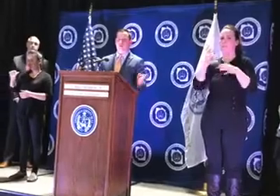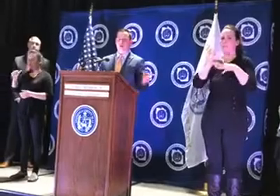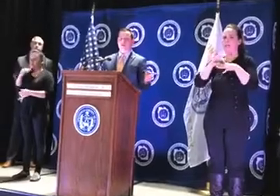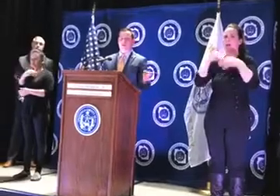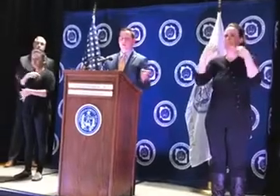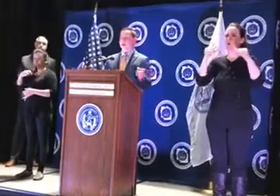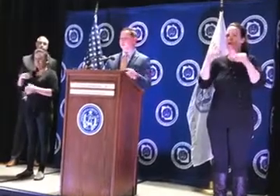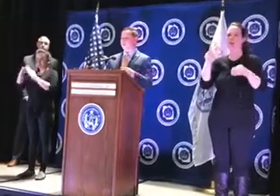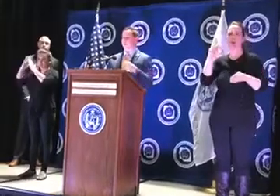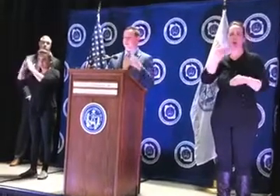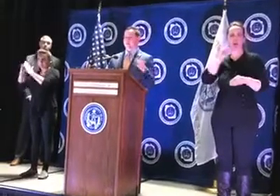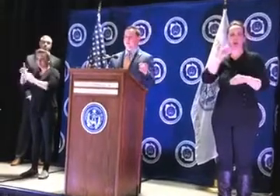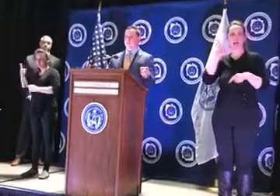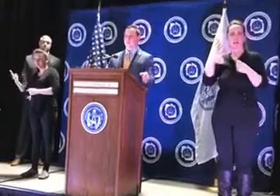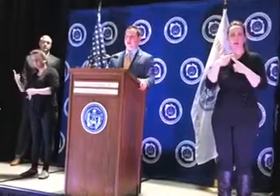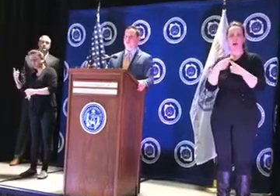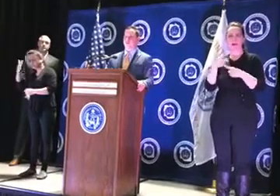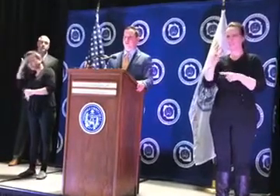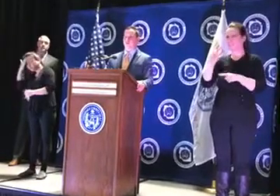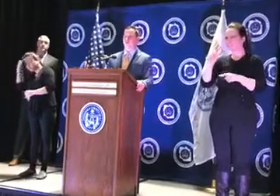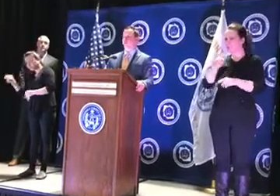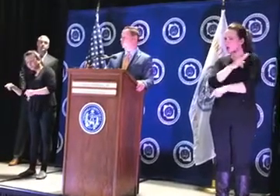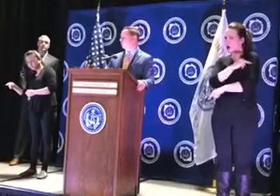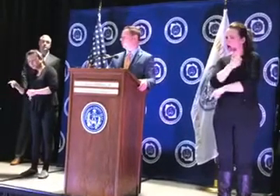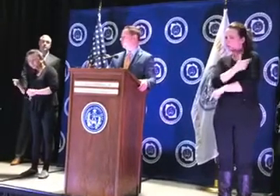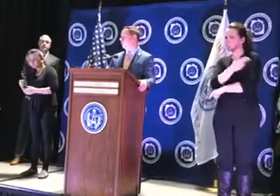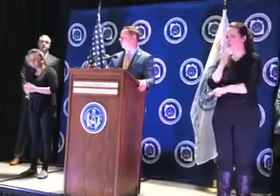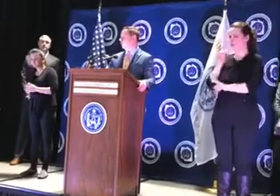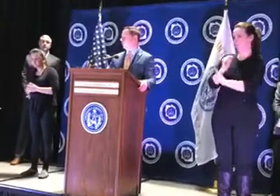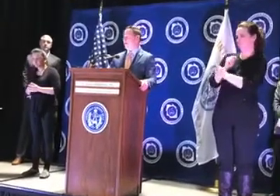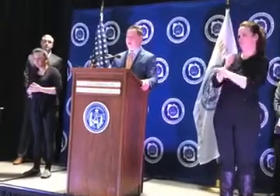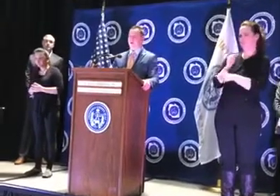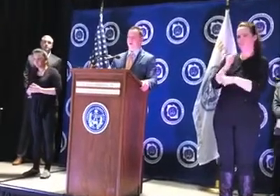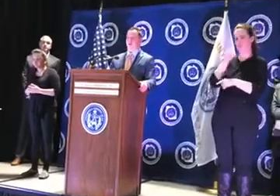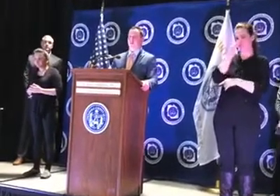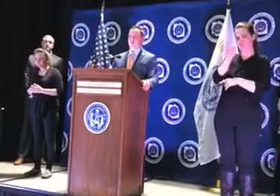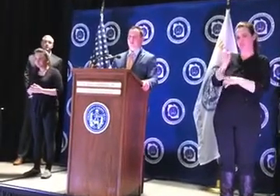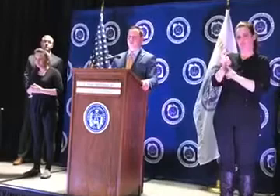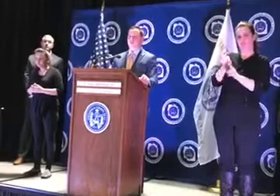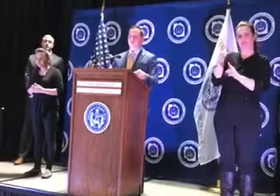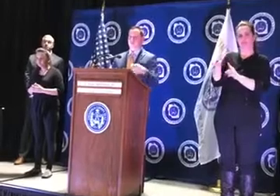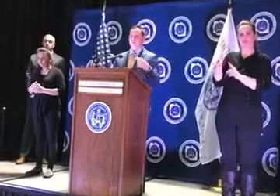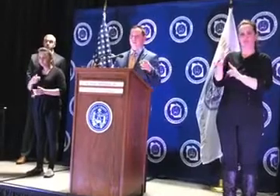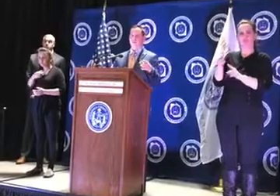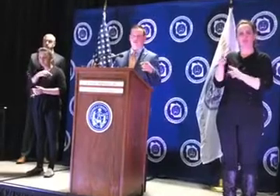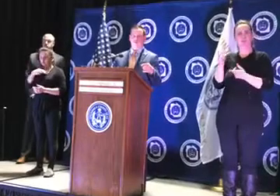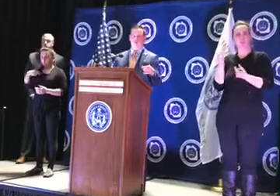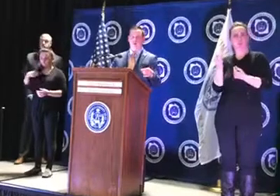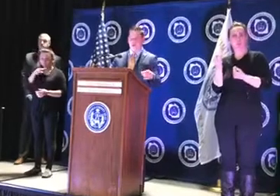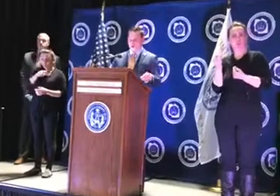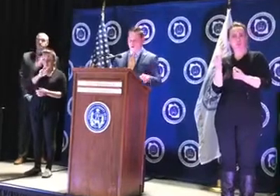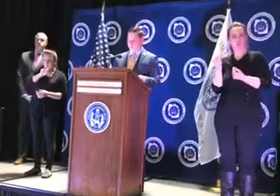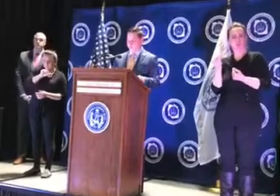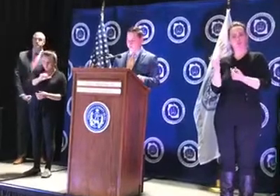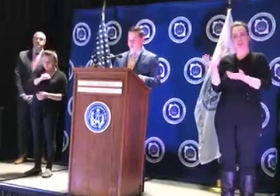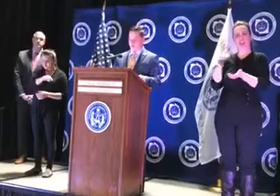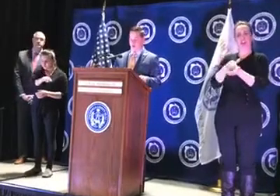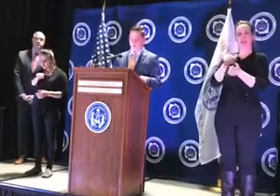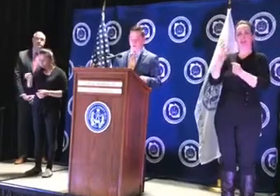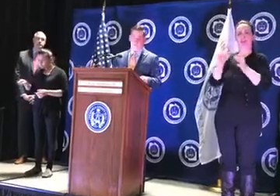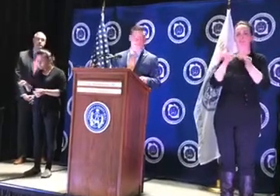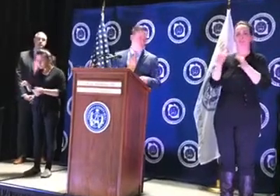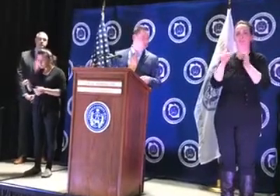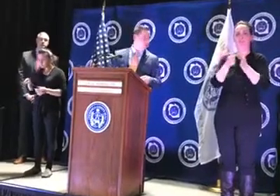there's a process when hospitals have something. They have their infectious control departments do an investigation as well. But if